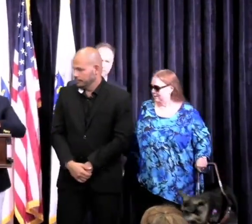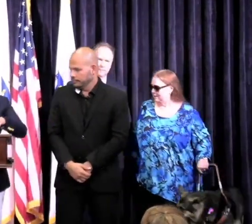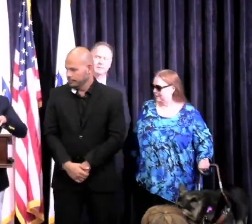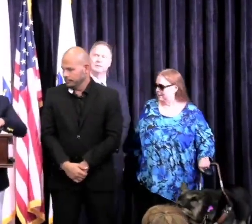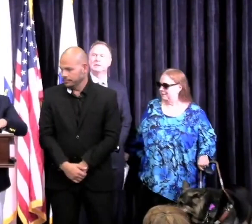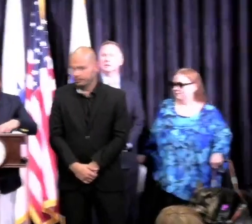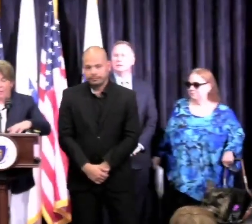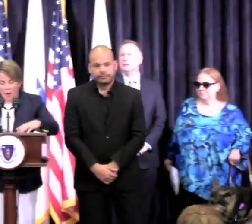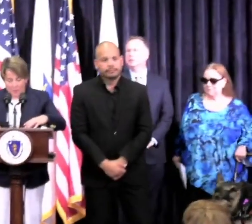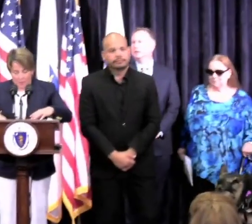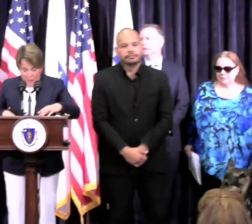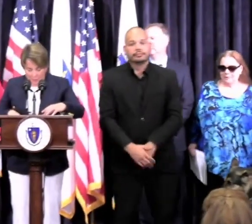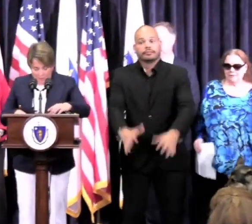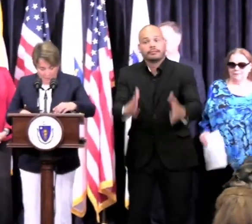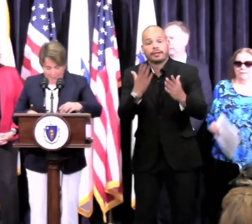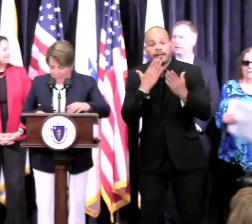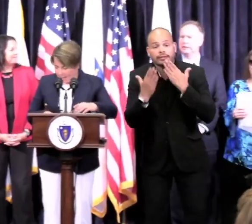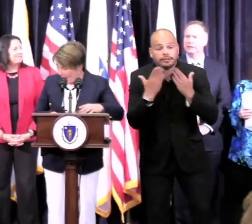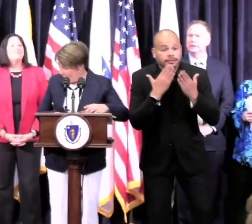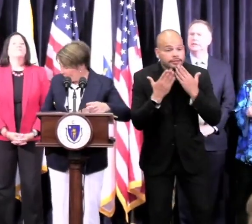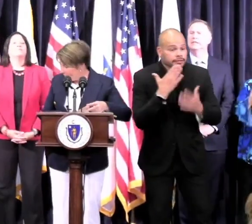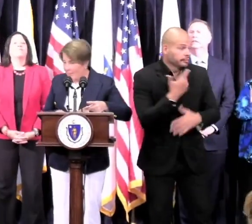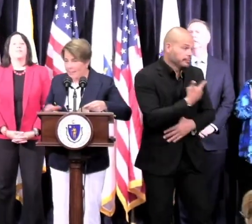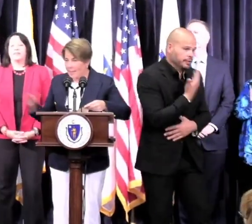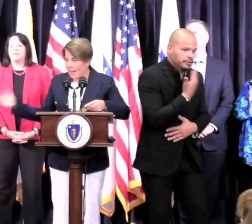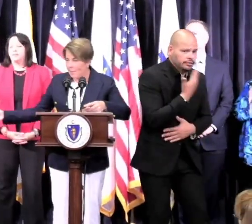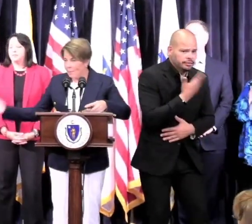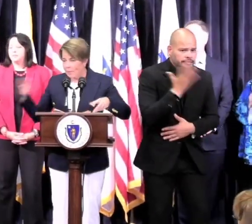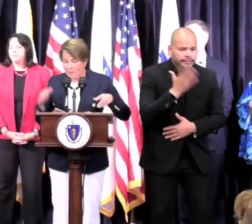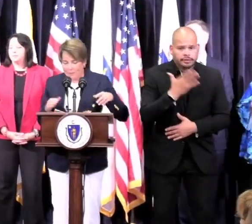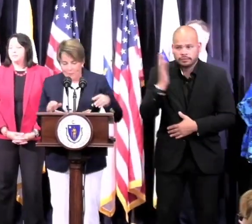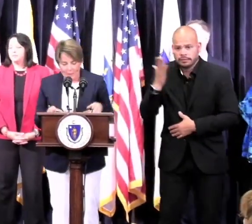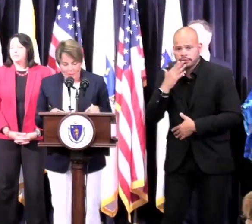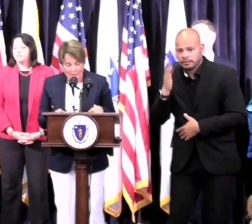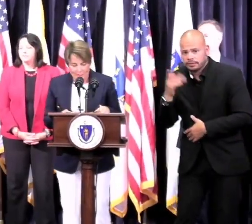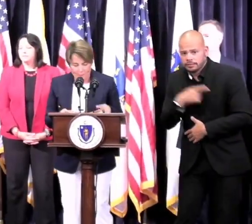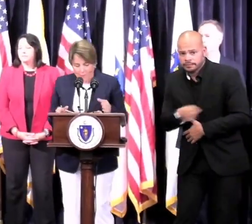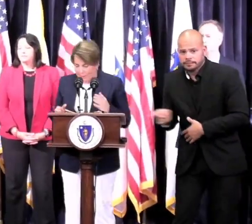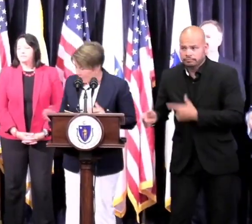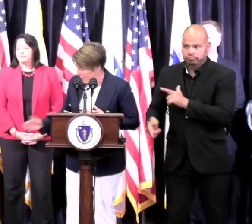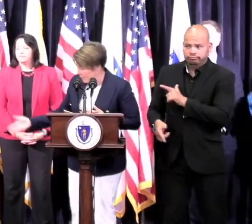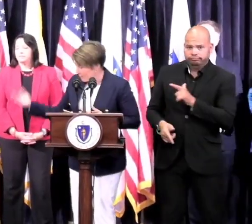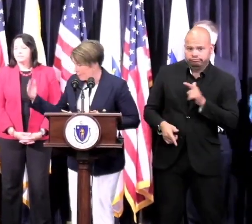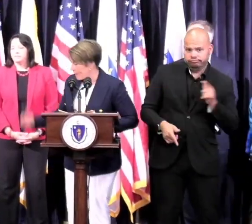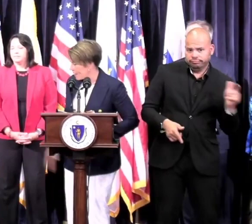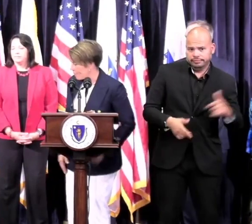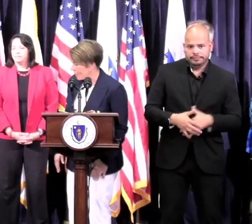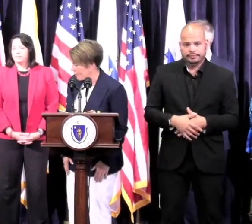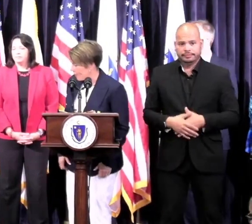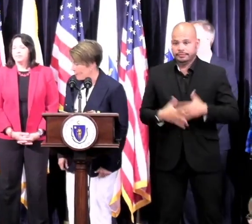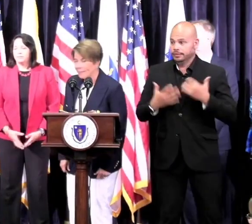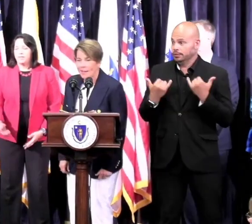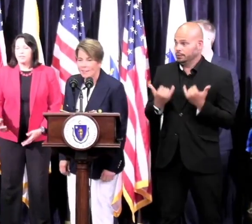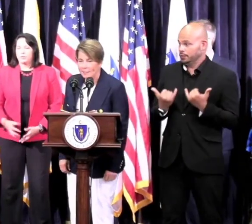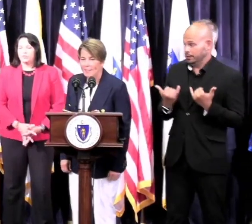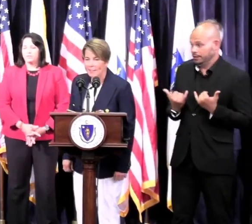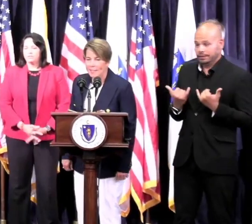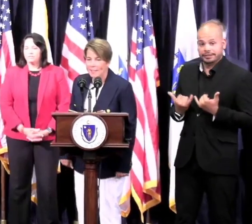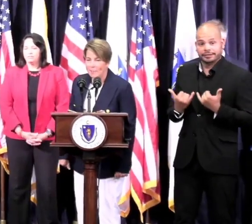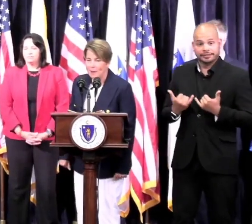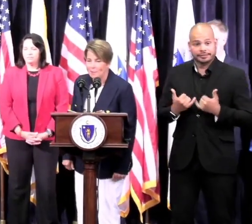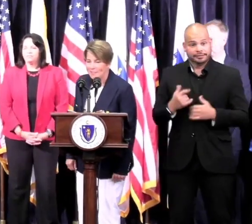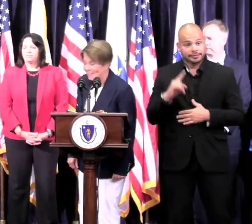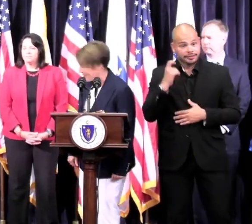thank you so much Kim thank you to all of our speakers and at this time we're going to proceed with the lieutenant governor and I